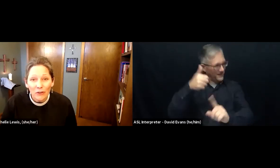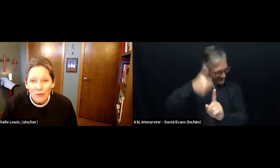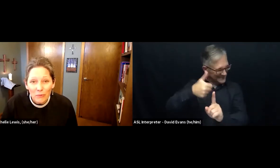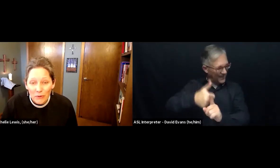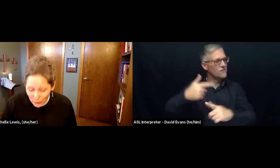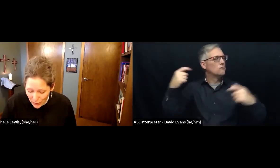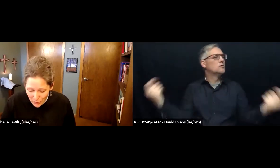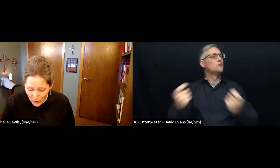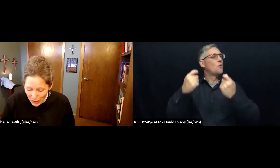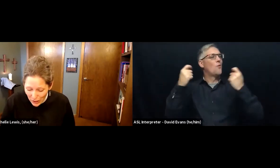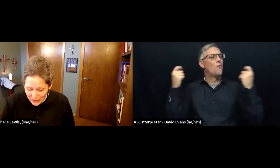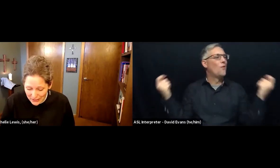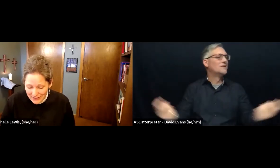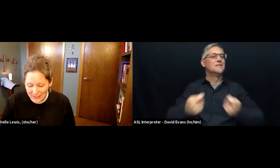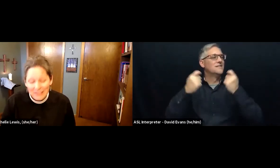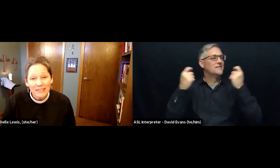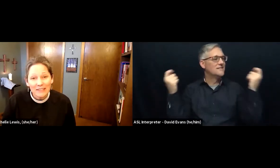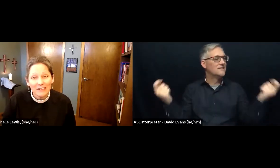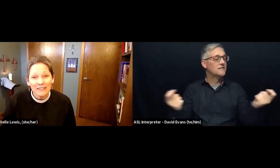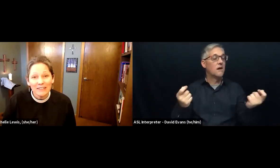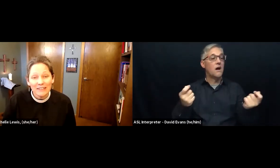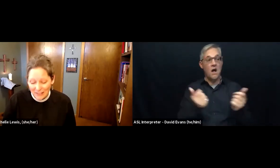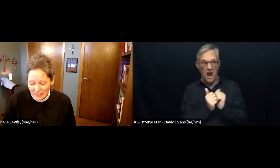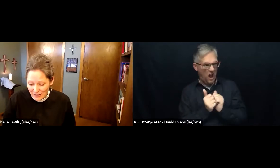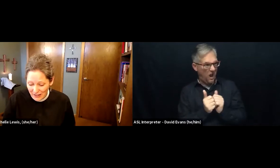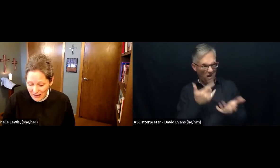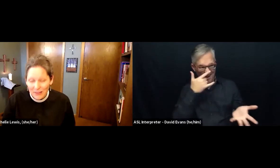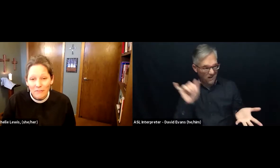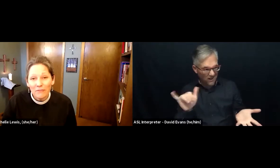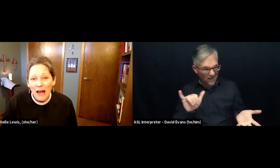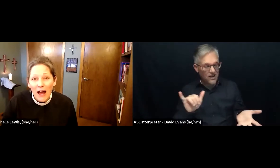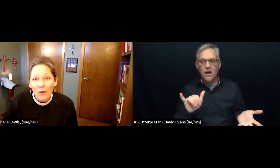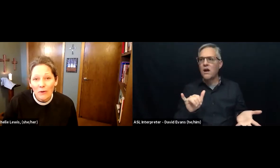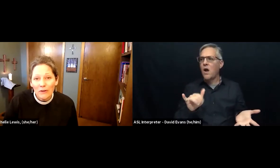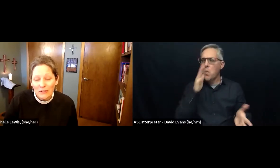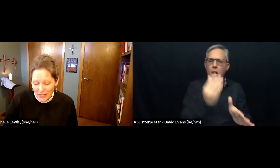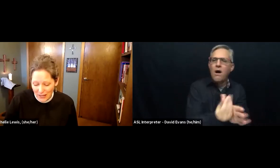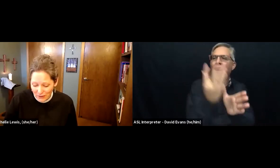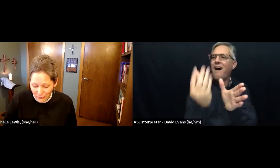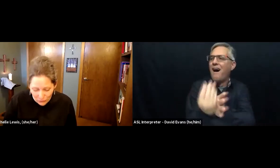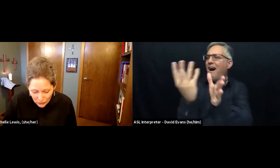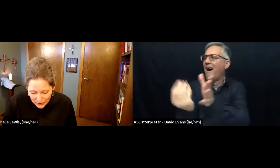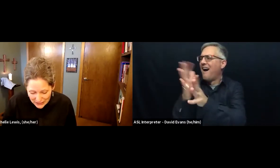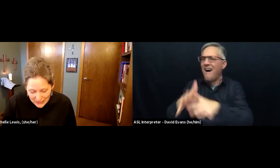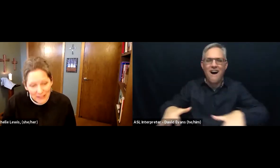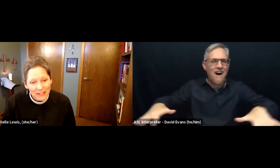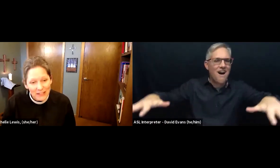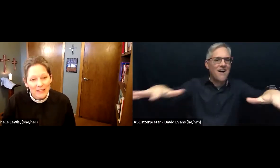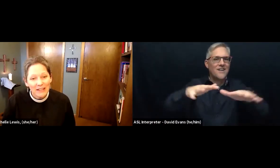The earth will grow gardens, and the flowers and the